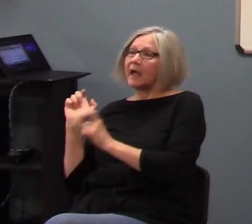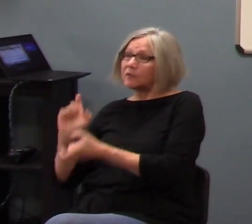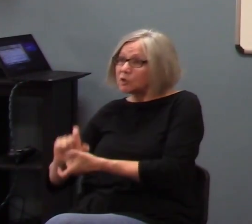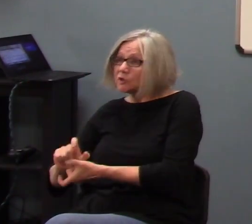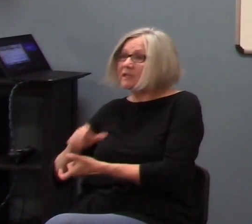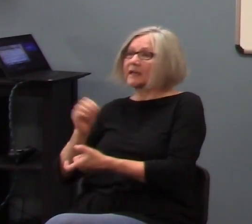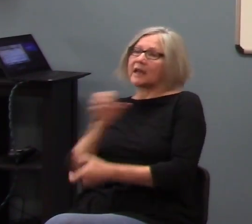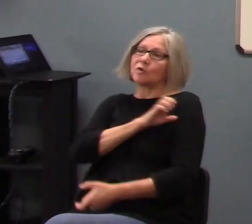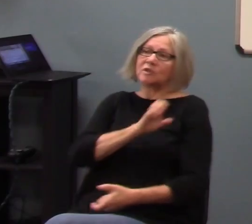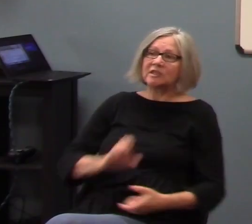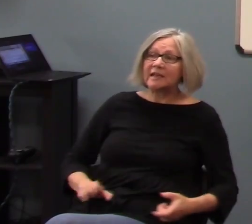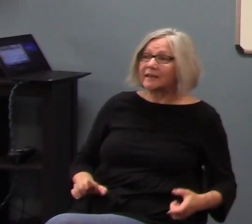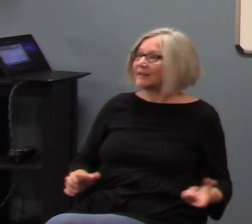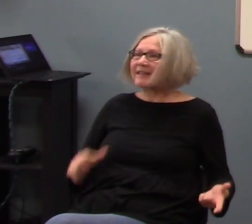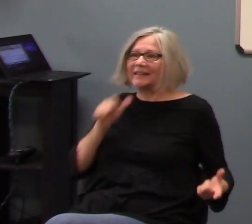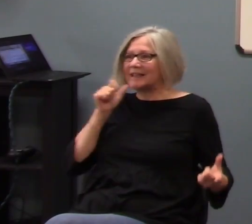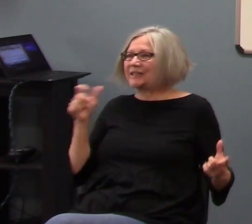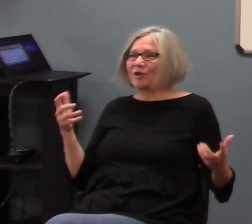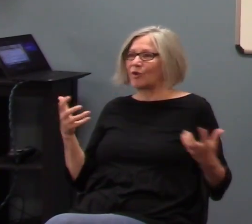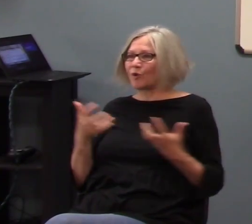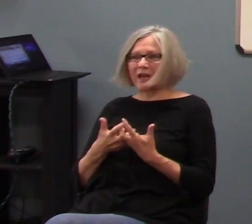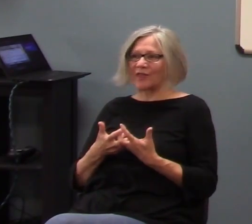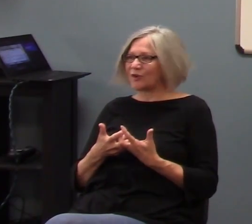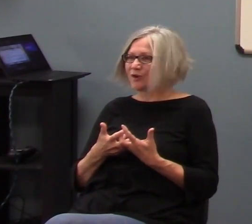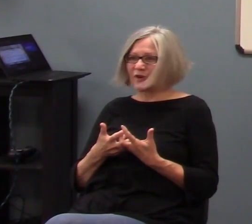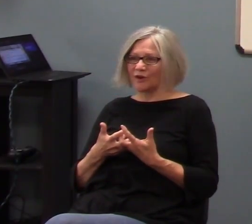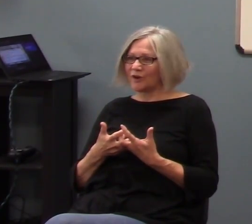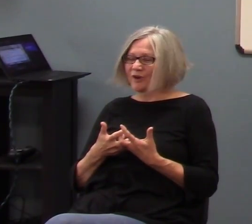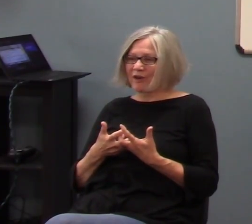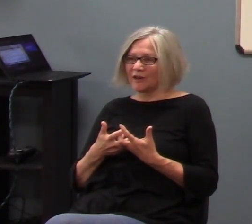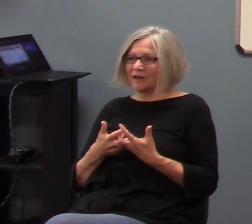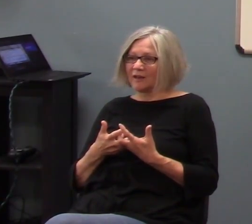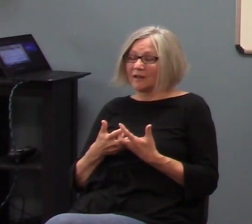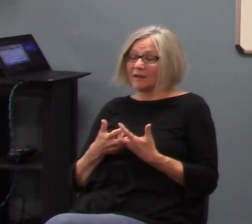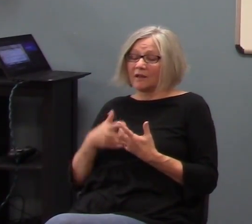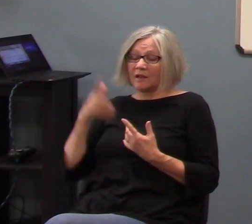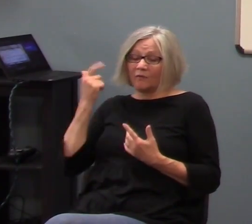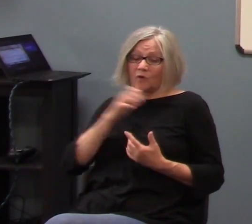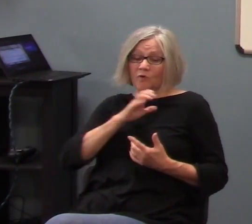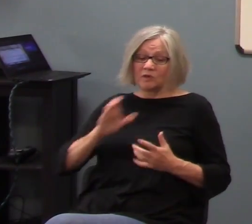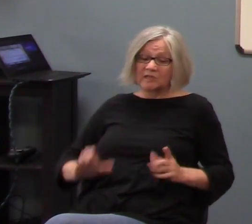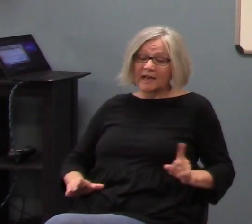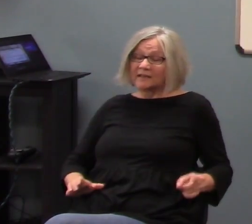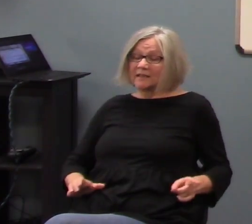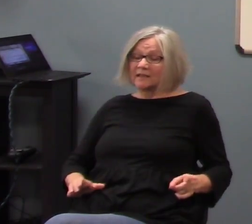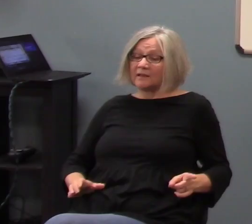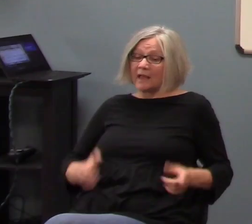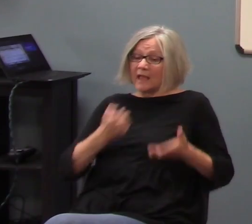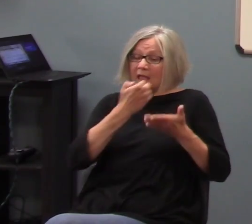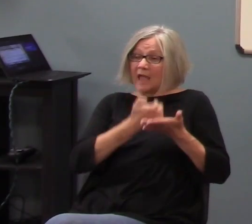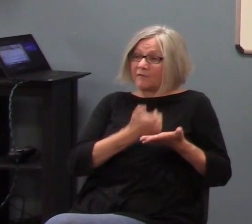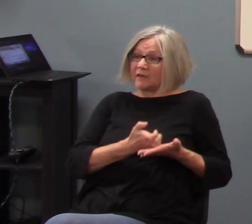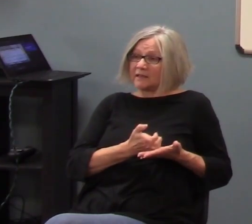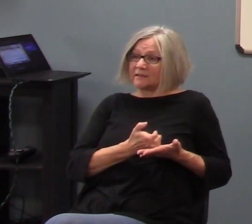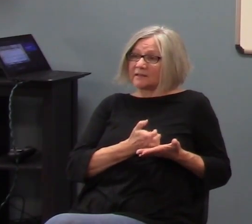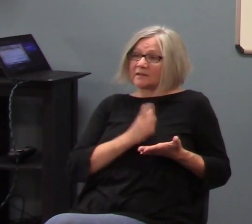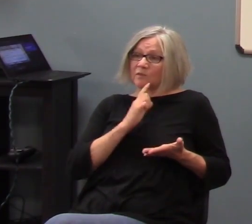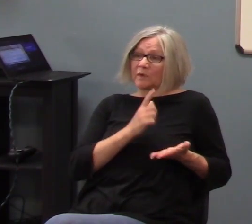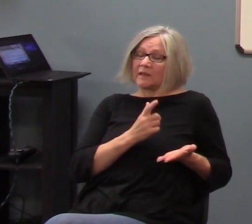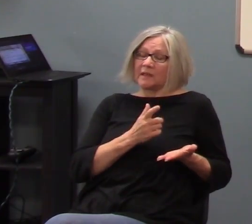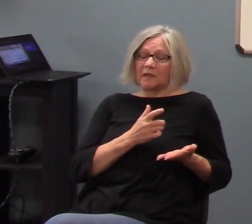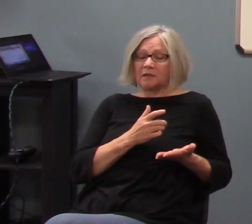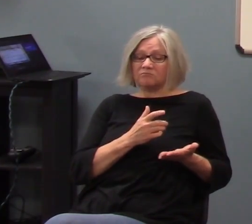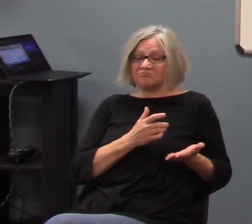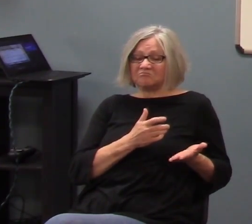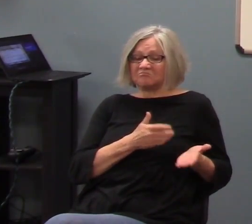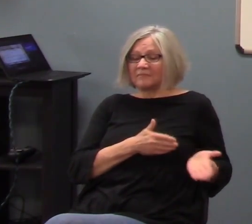and Christianity don't go together. Fortunately for Christianity, the evidence is very stacked against evolution, and